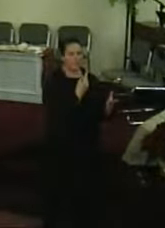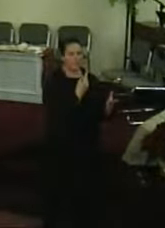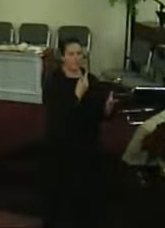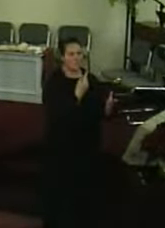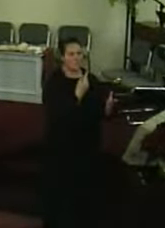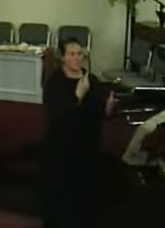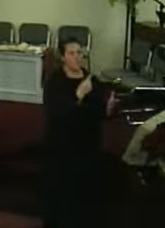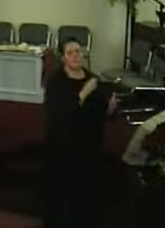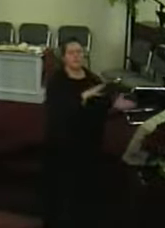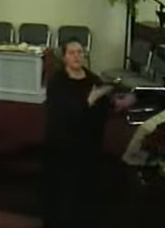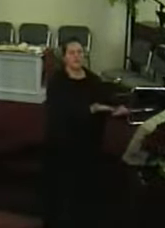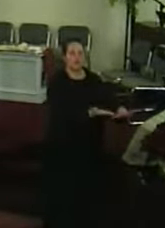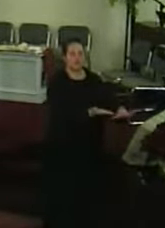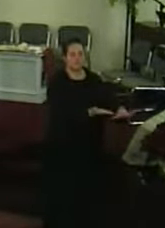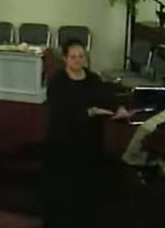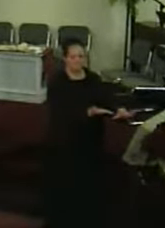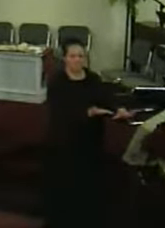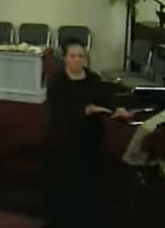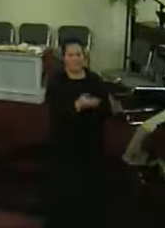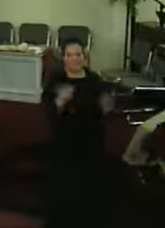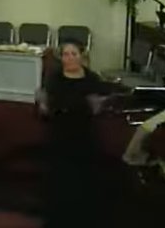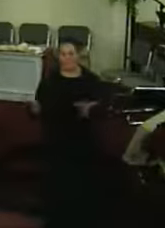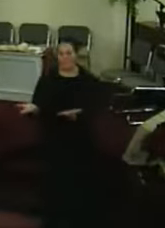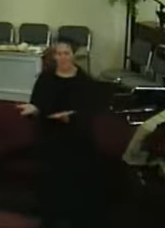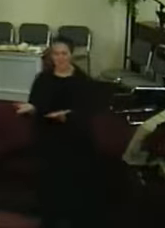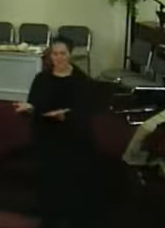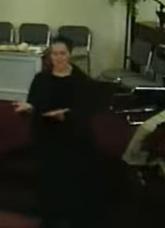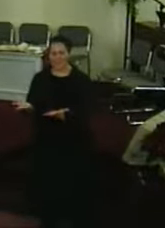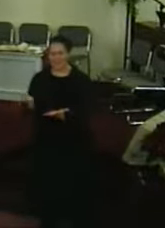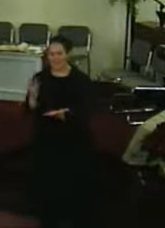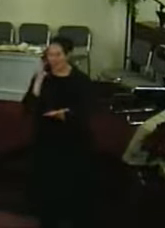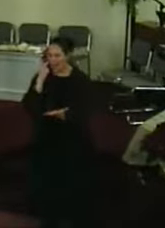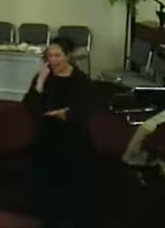But the things which are not seen are eternal.